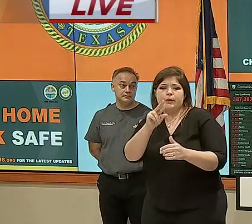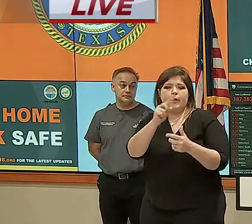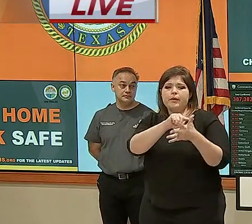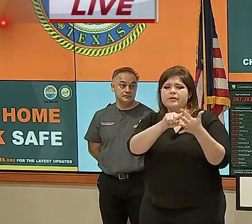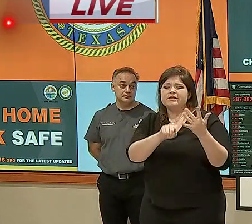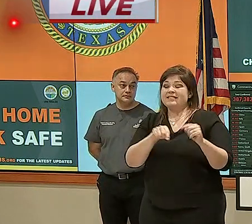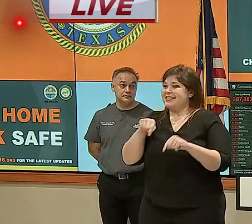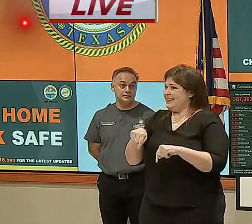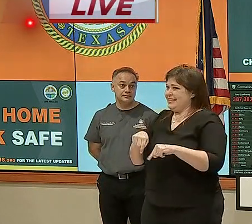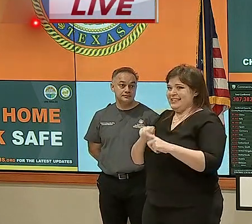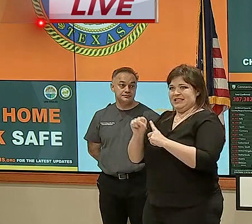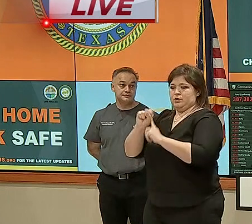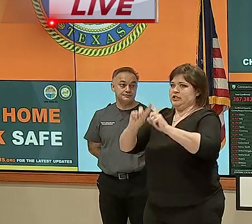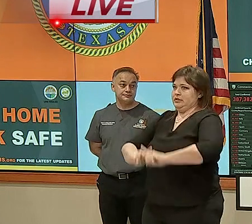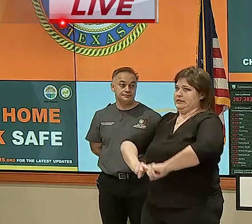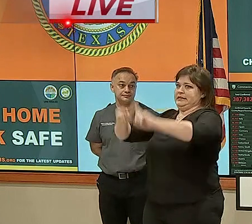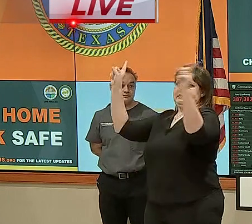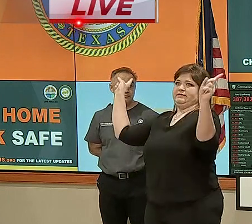type of